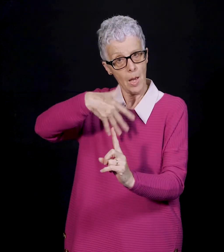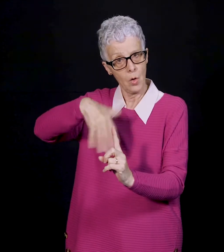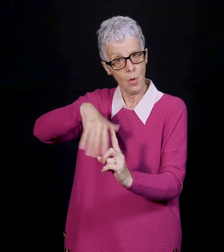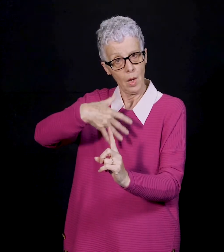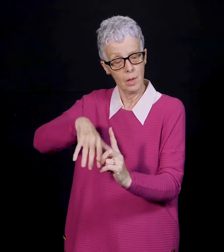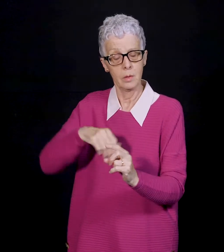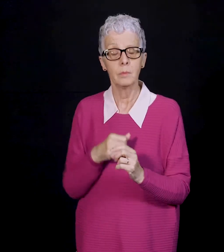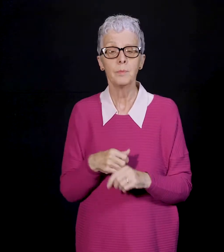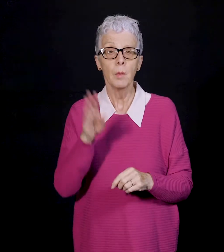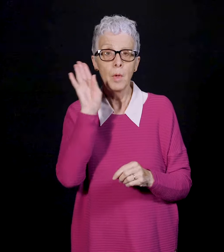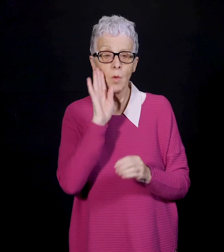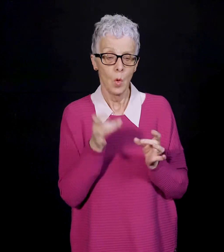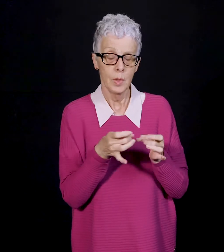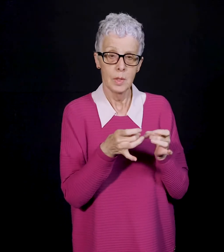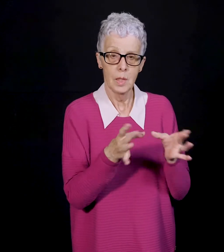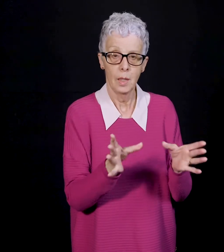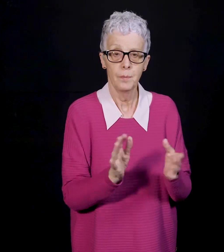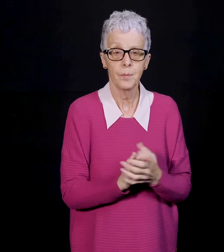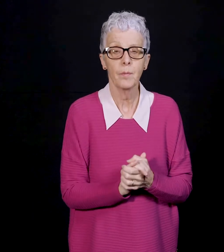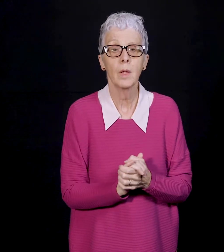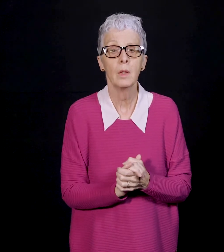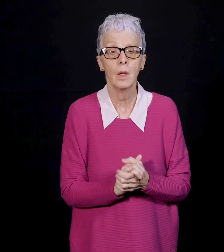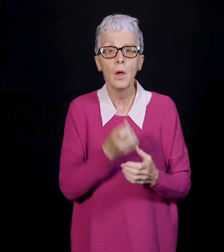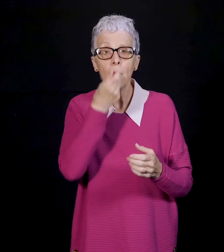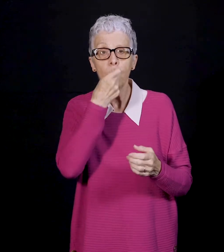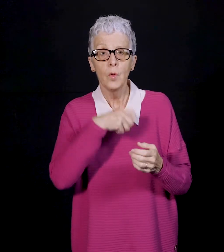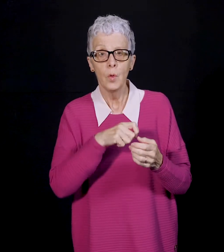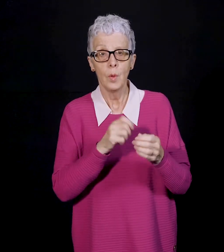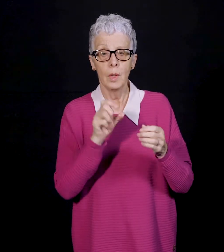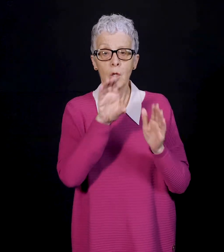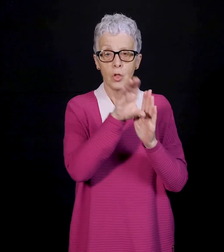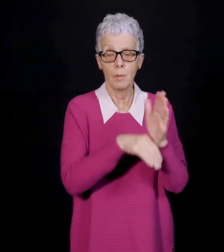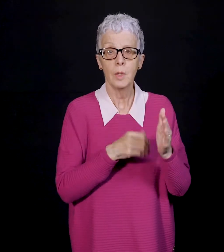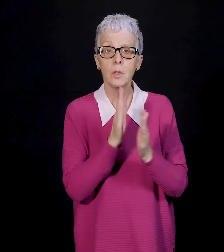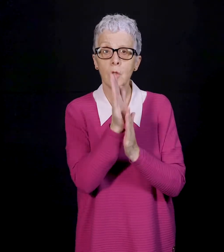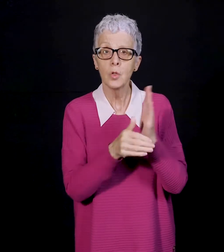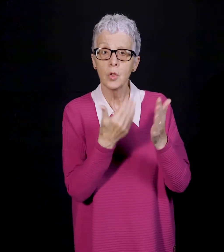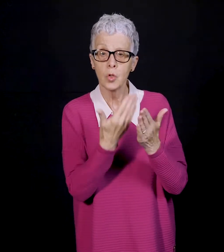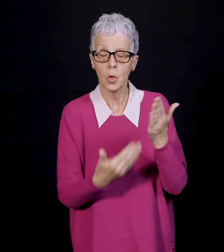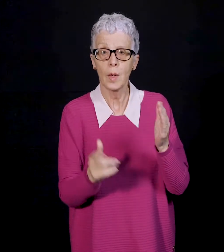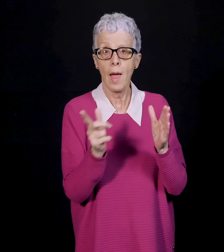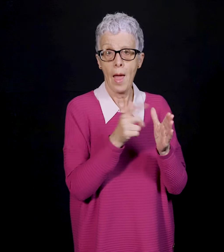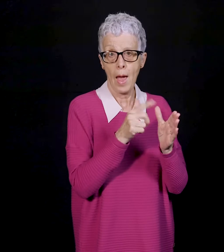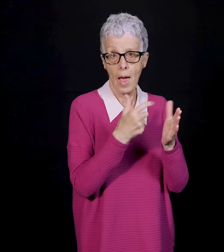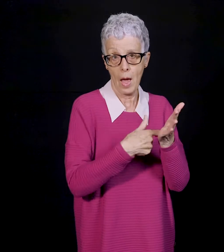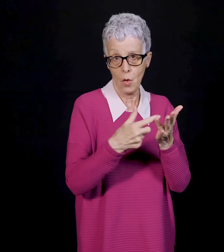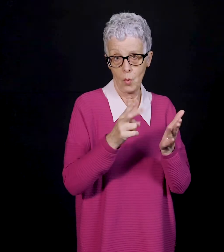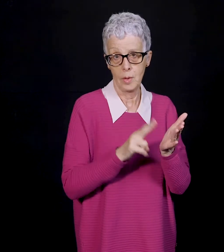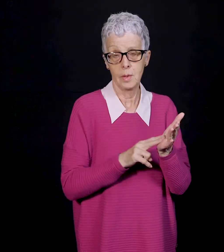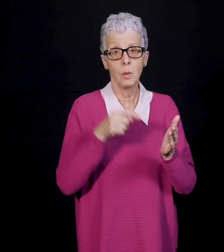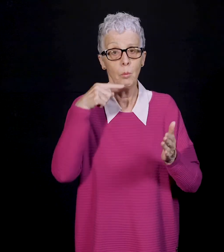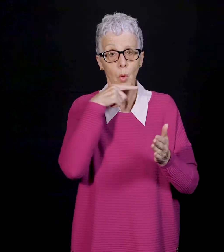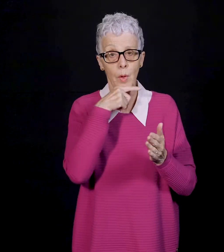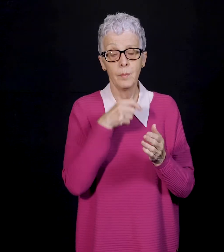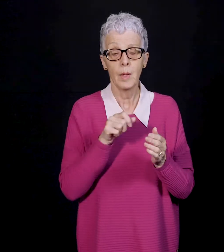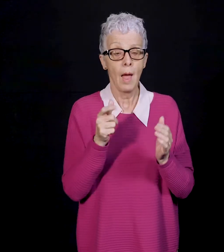just before we jump right into the passage, I want to take us back just a few chapters in Leviticus to a story of Aaron's sons. Now, Aaron was the high priest. He